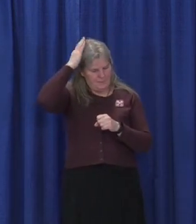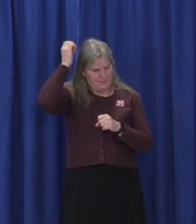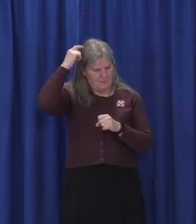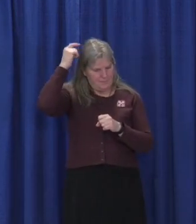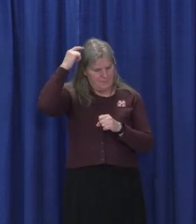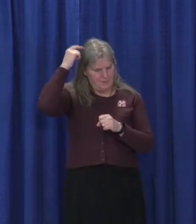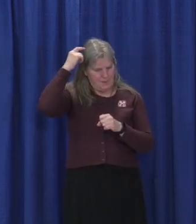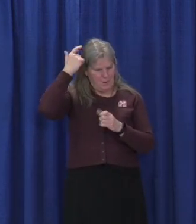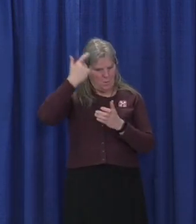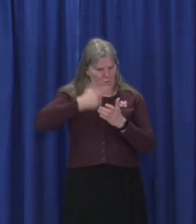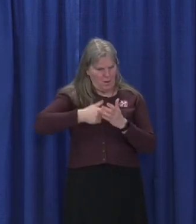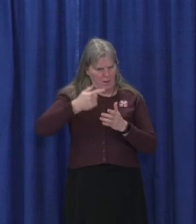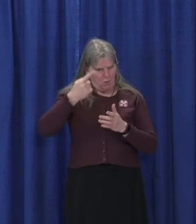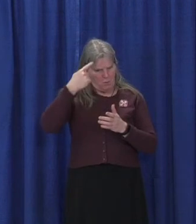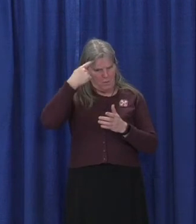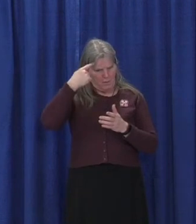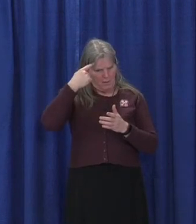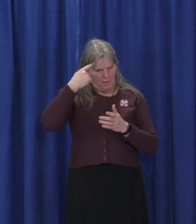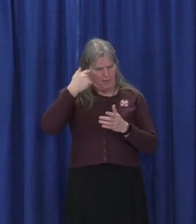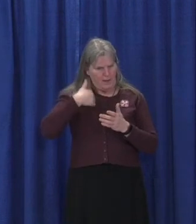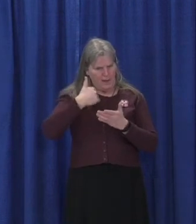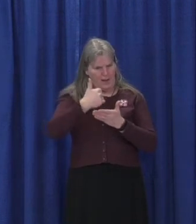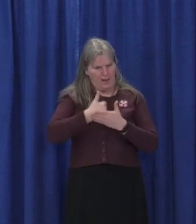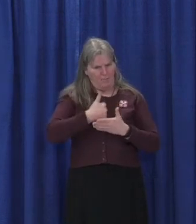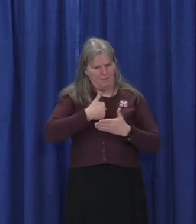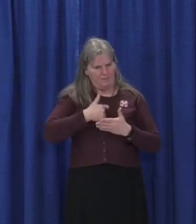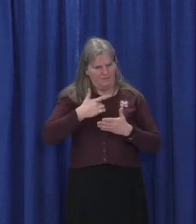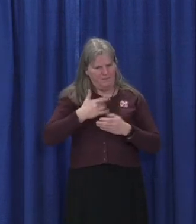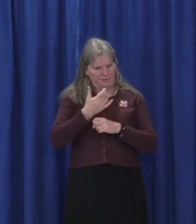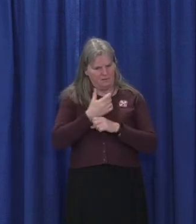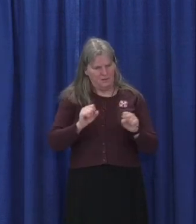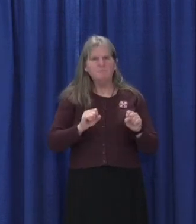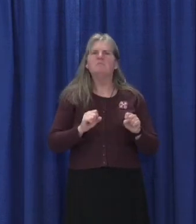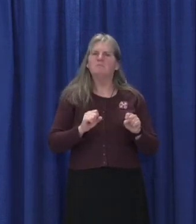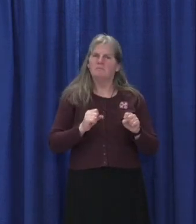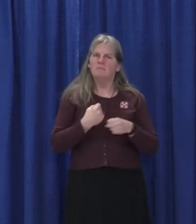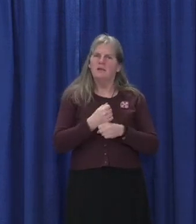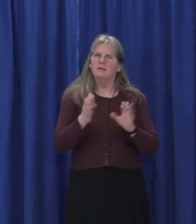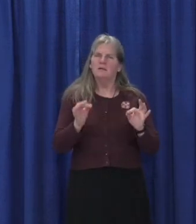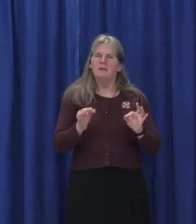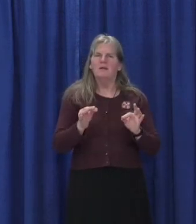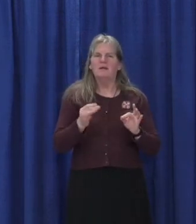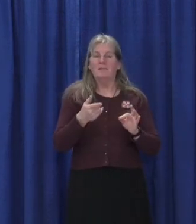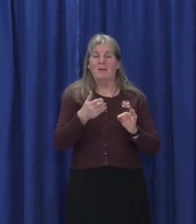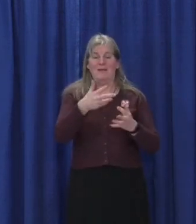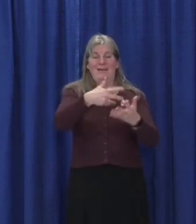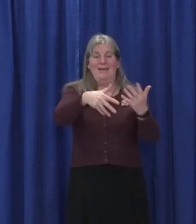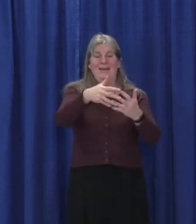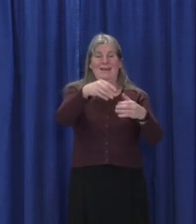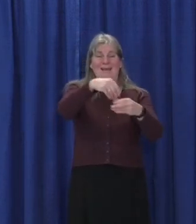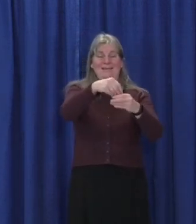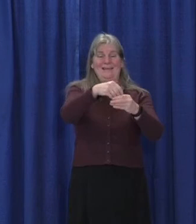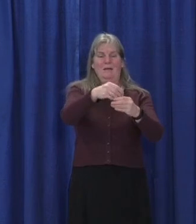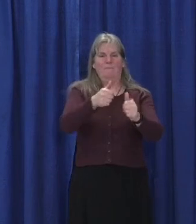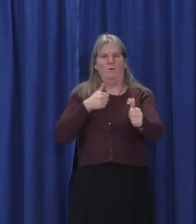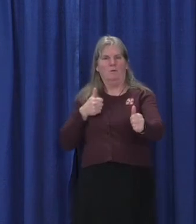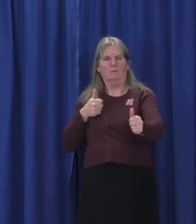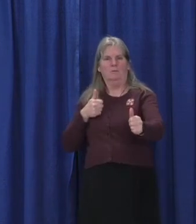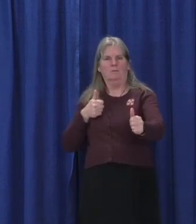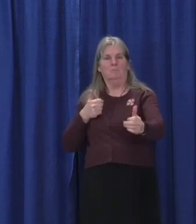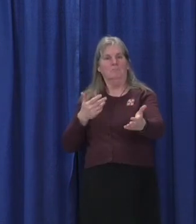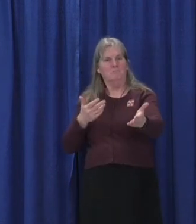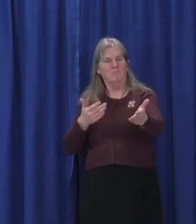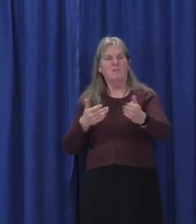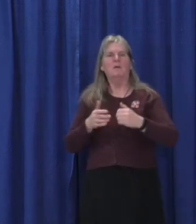the things that they need to do to help themselves feel safe. This might include avoiding crowded indoor spaces,